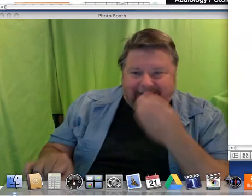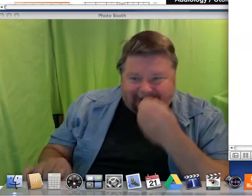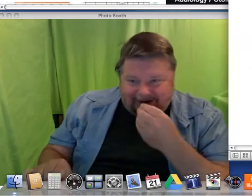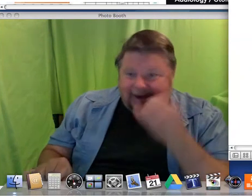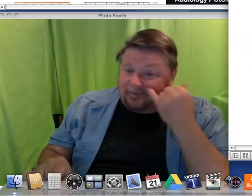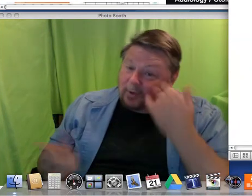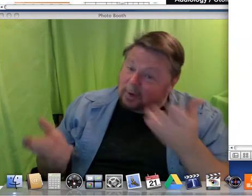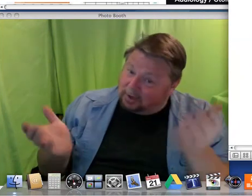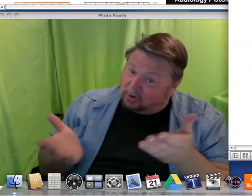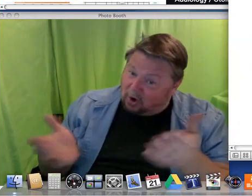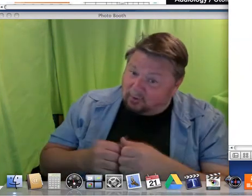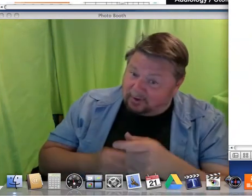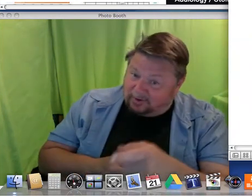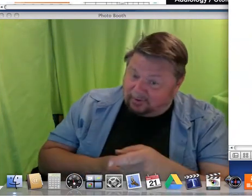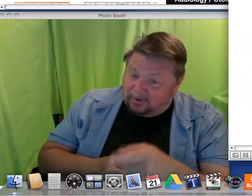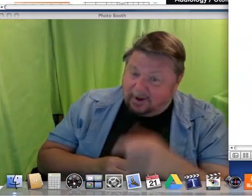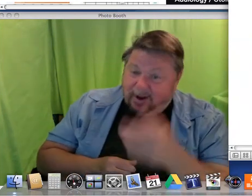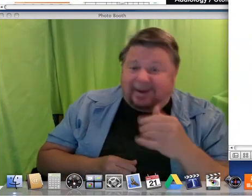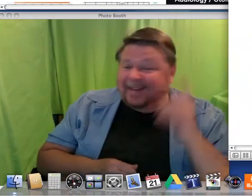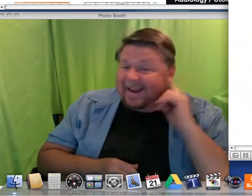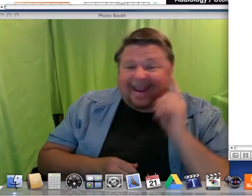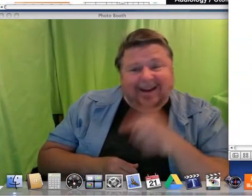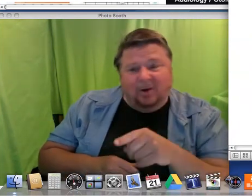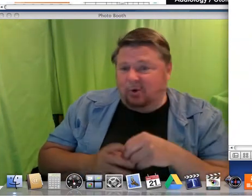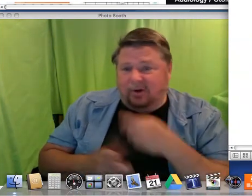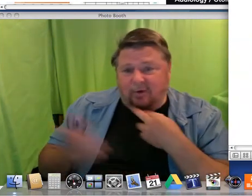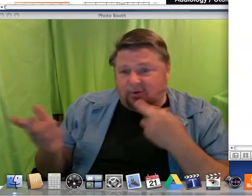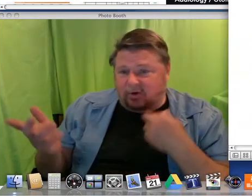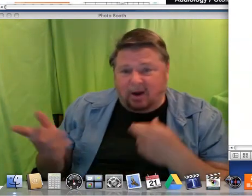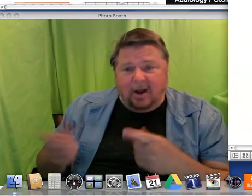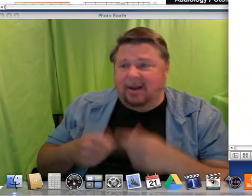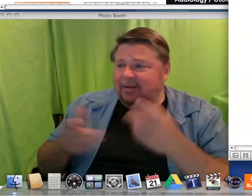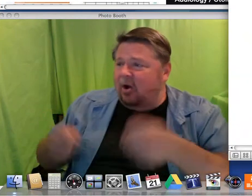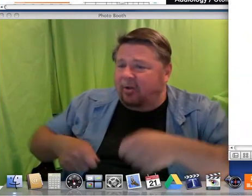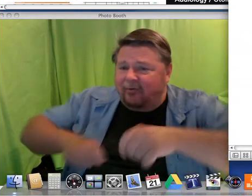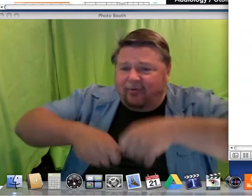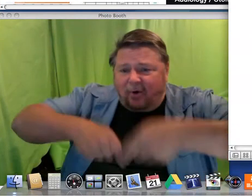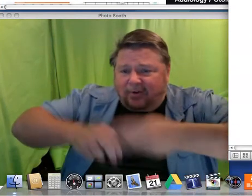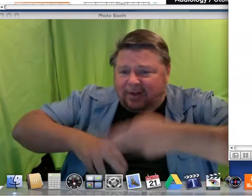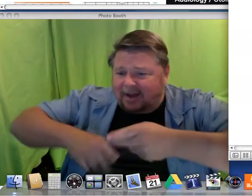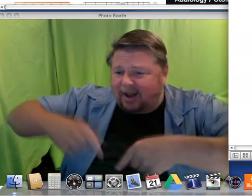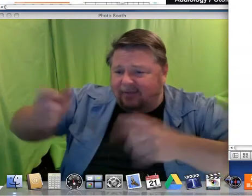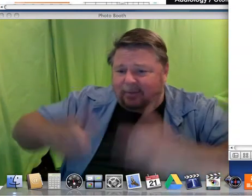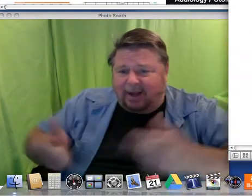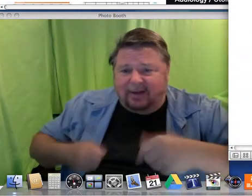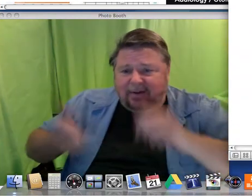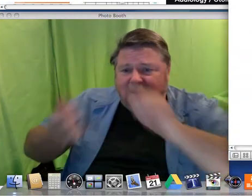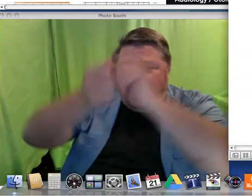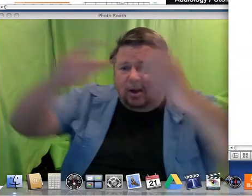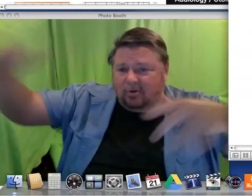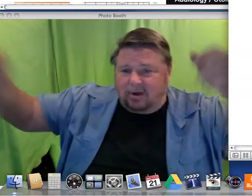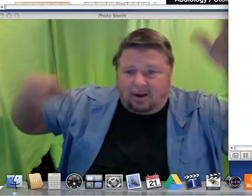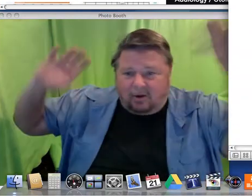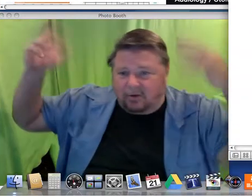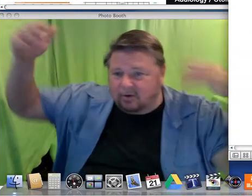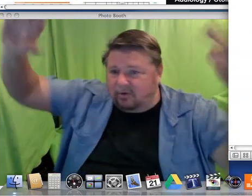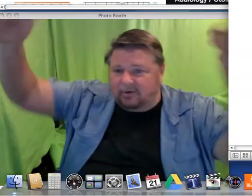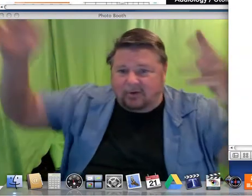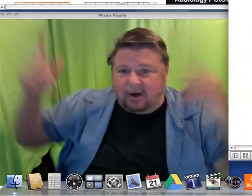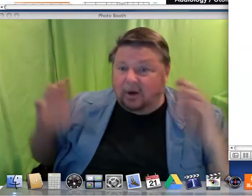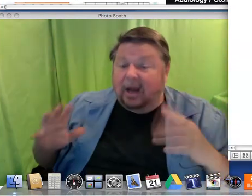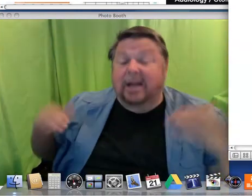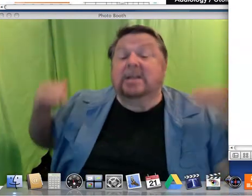to eat if they wanted to talk with you because they can't hear you in the restaurant because all the forks and knives and plates and all the noise